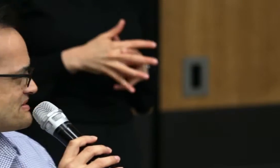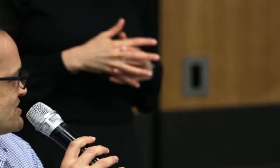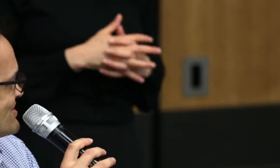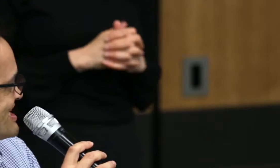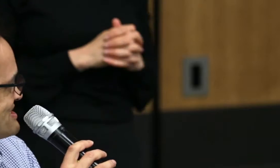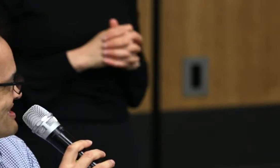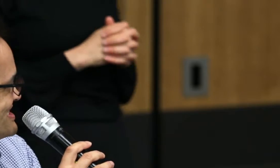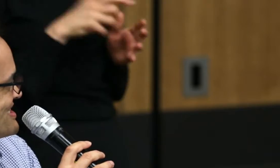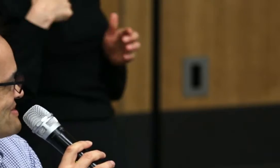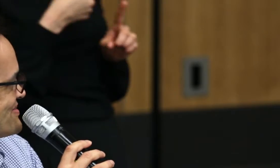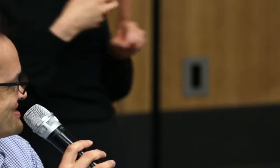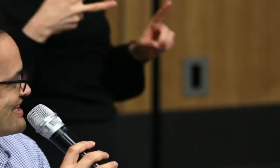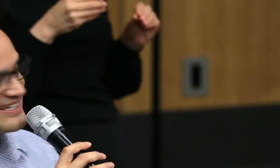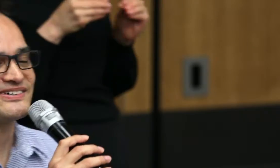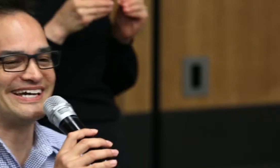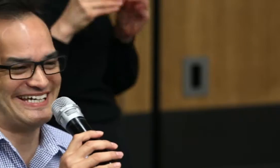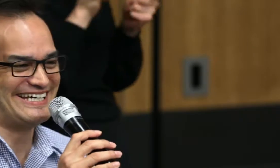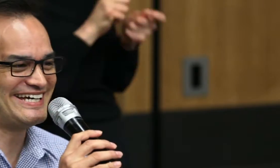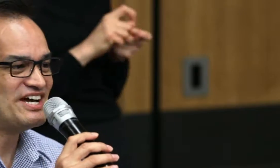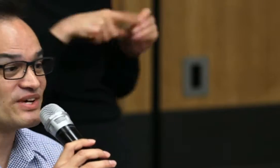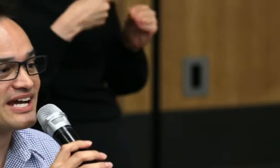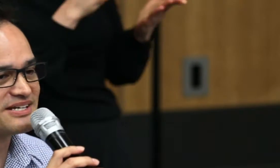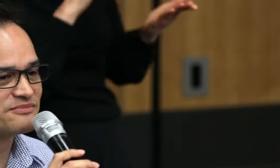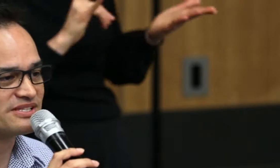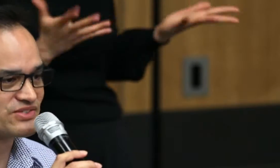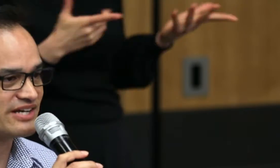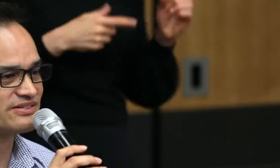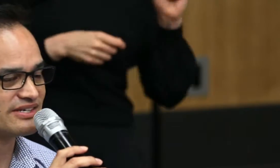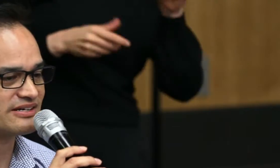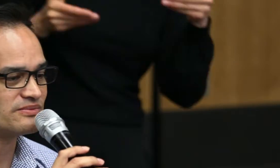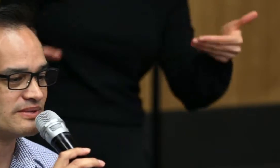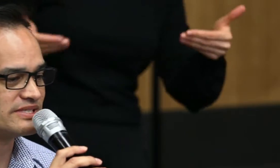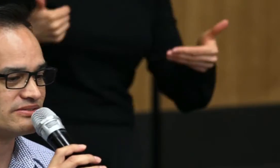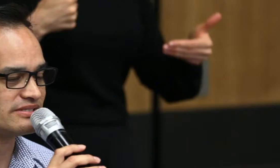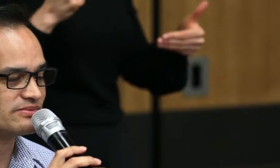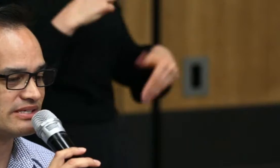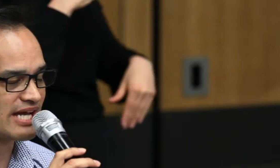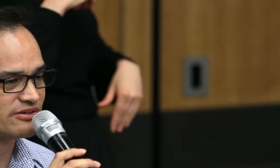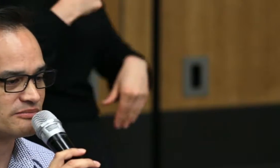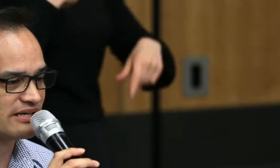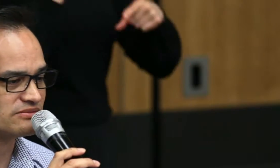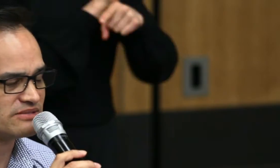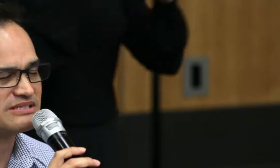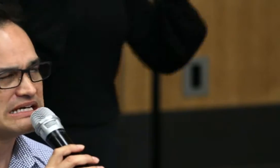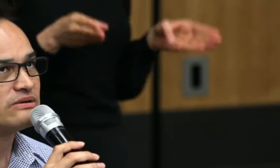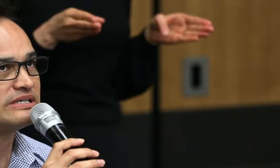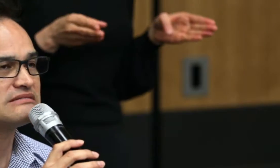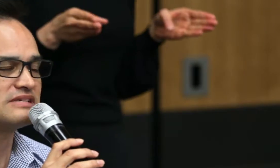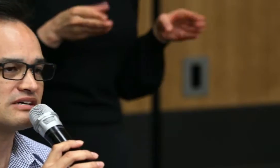I don't know, should I go into that much kind of detail about what it's like? Okay. So I'm one of the trainers. What we do is we gather about,